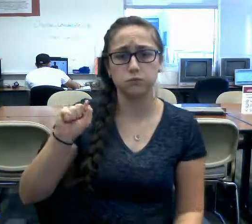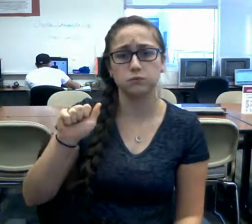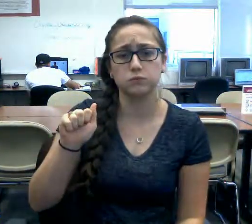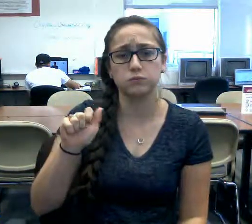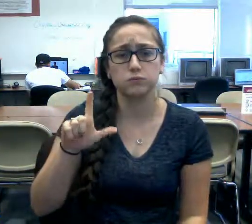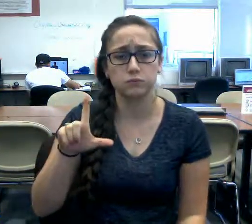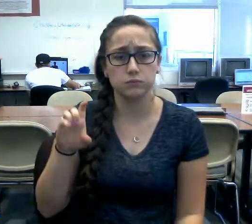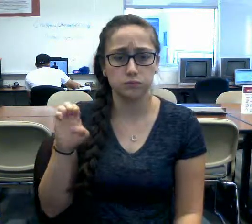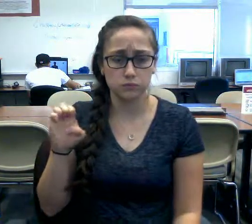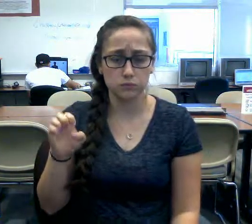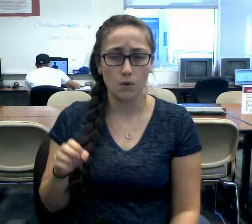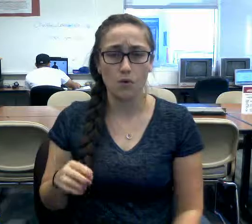What is your assignment?